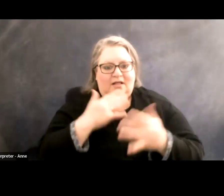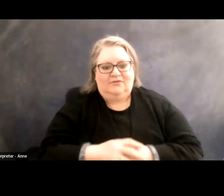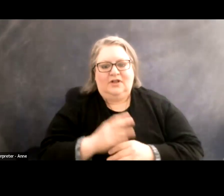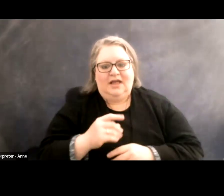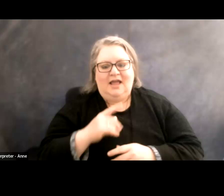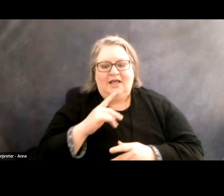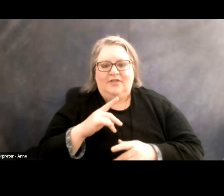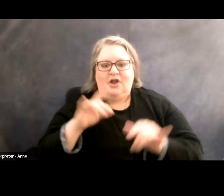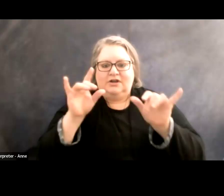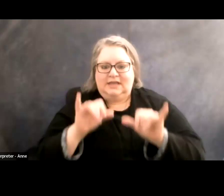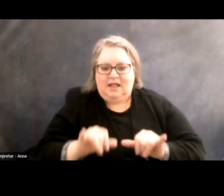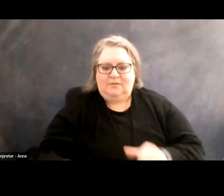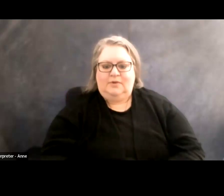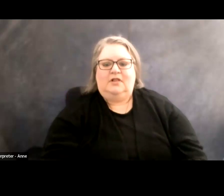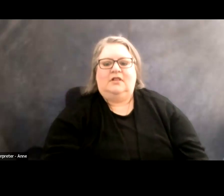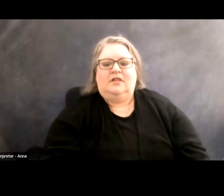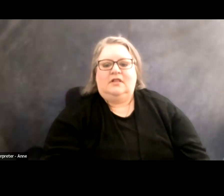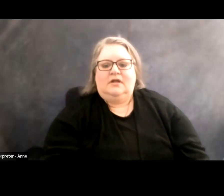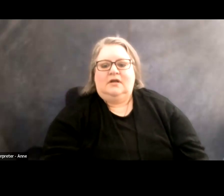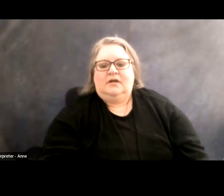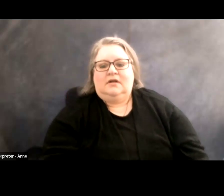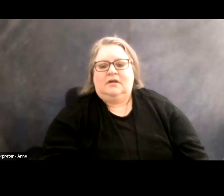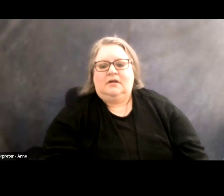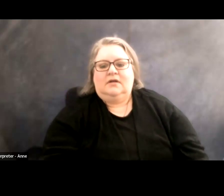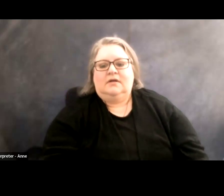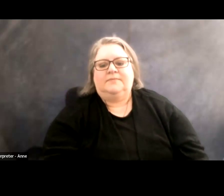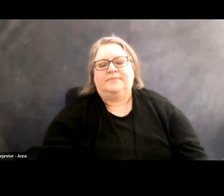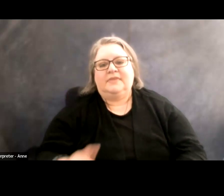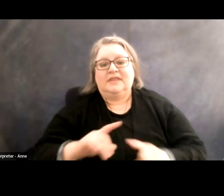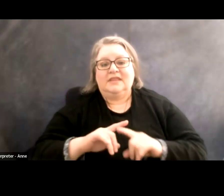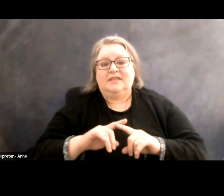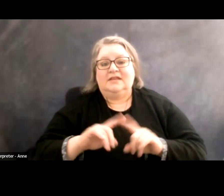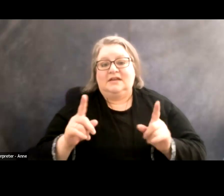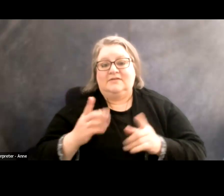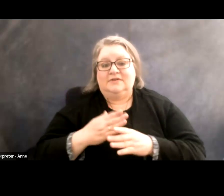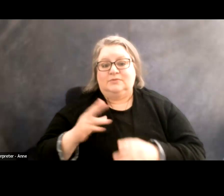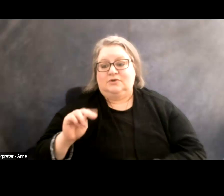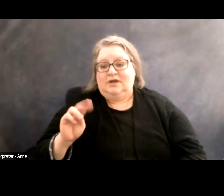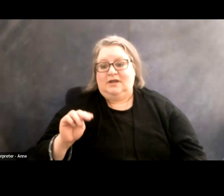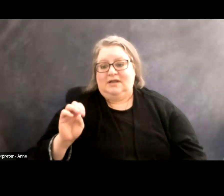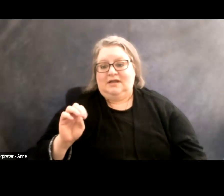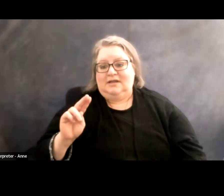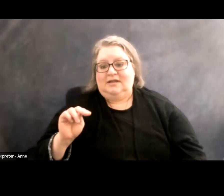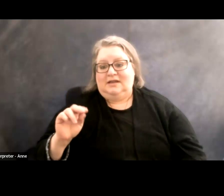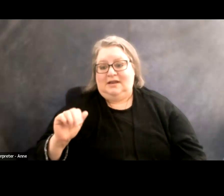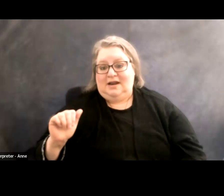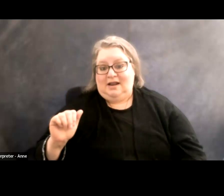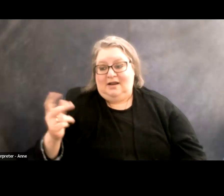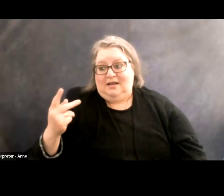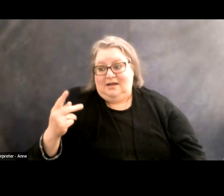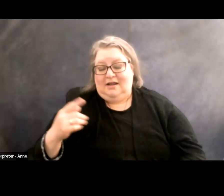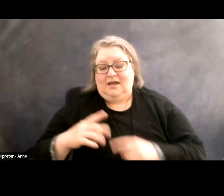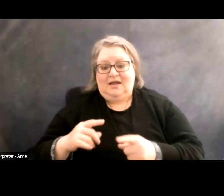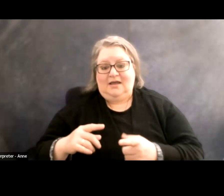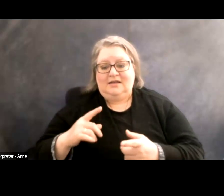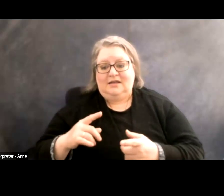they are scalable. However, the difference between Nena and I is that I'm looking forward to actually looking on